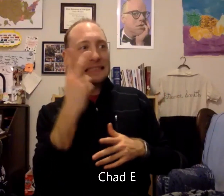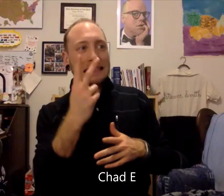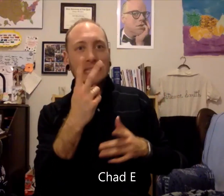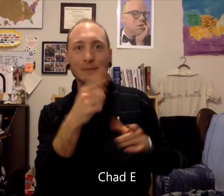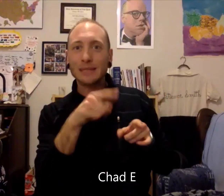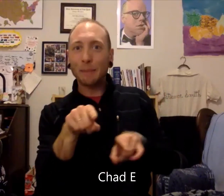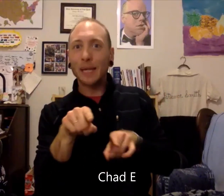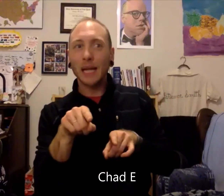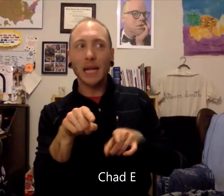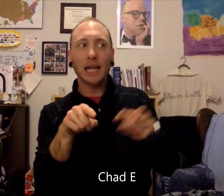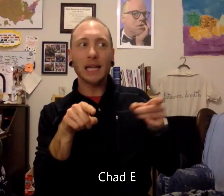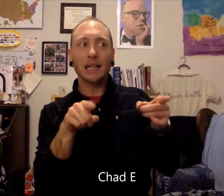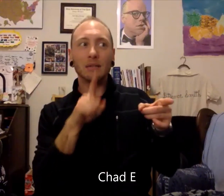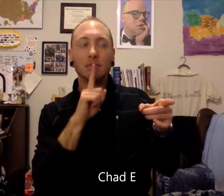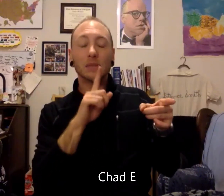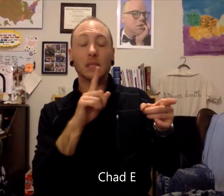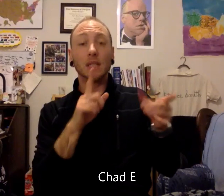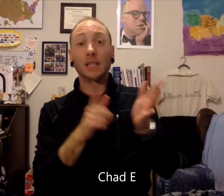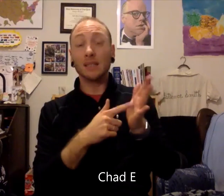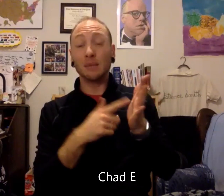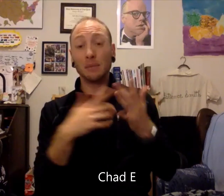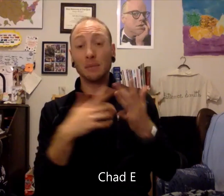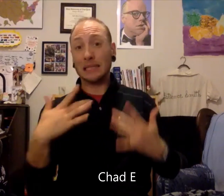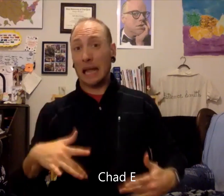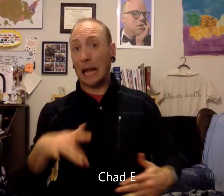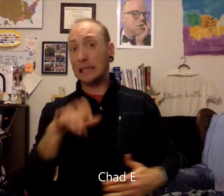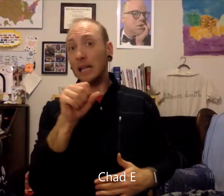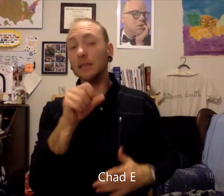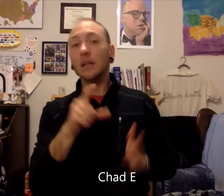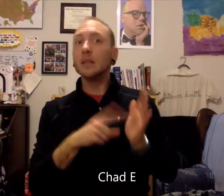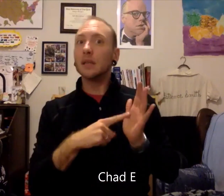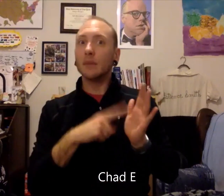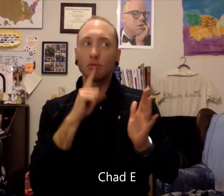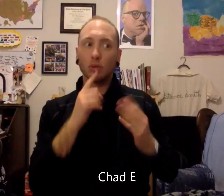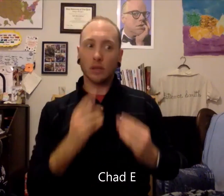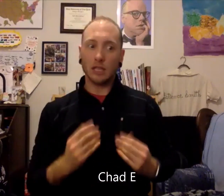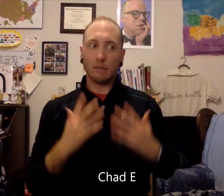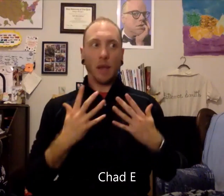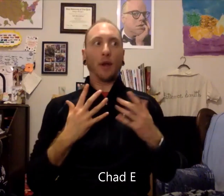very, at times very sad, but also at times very inspiring. And he,